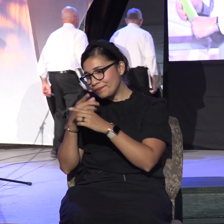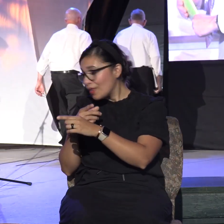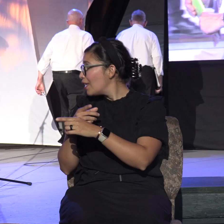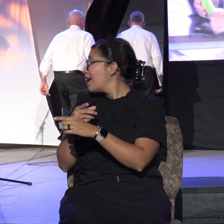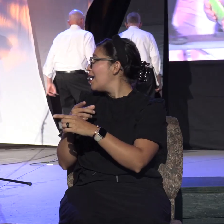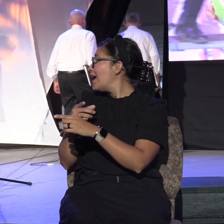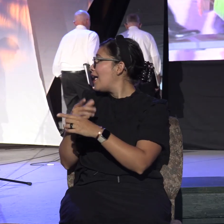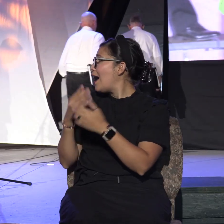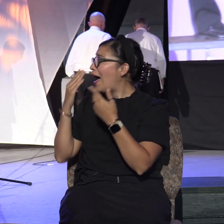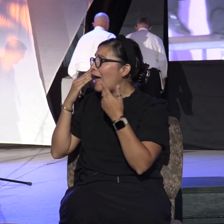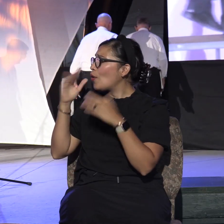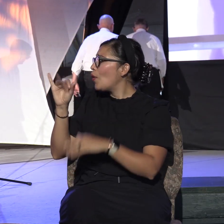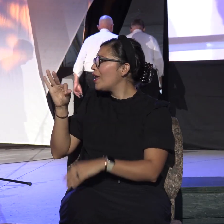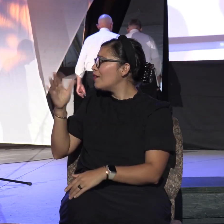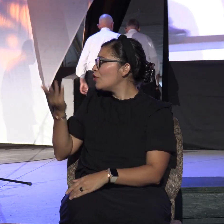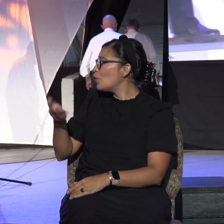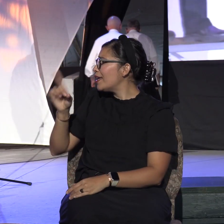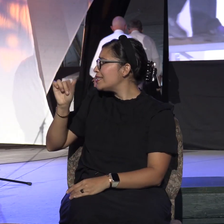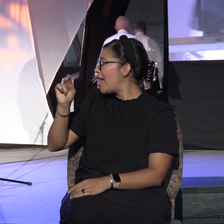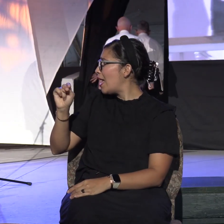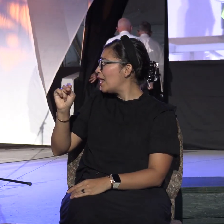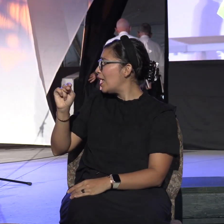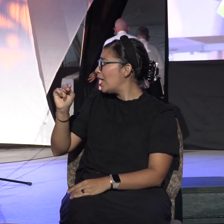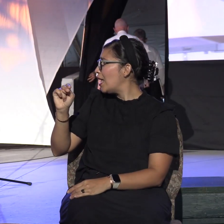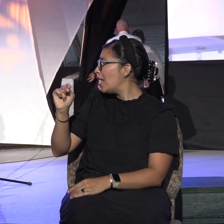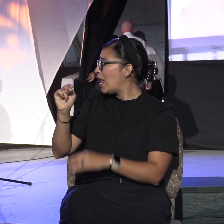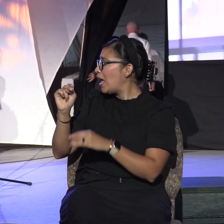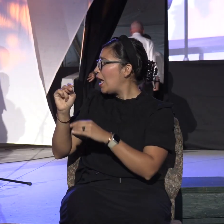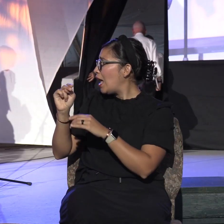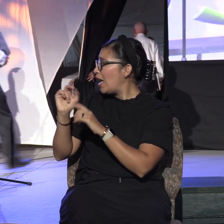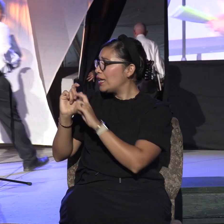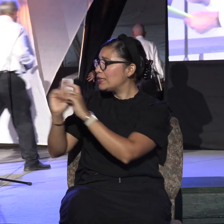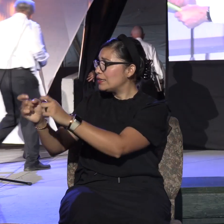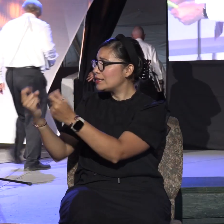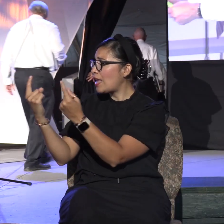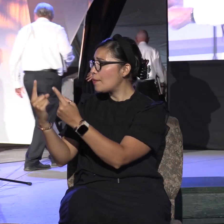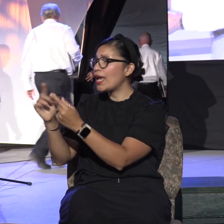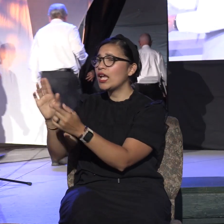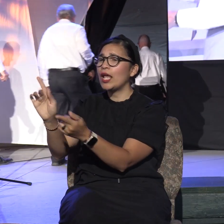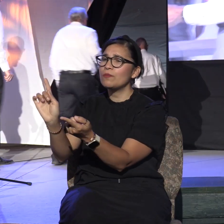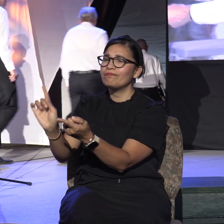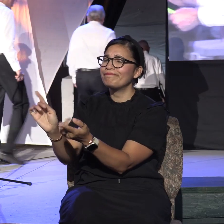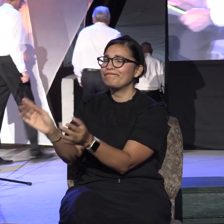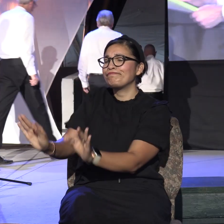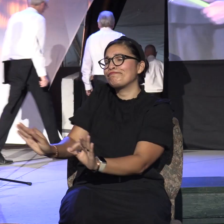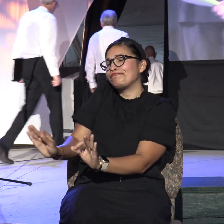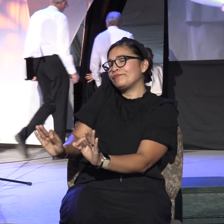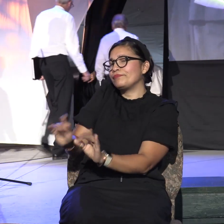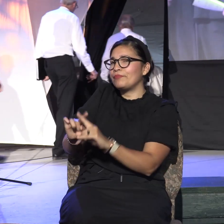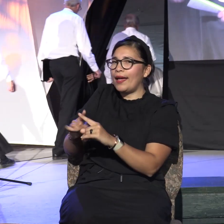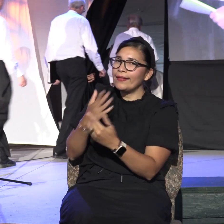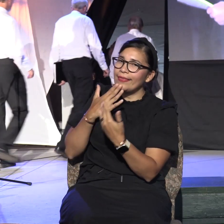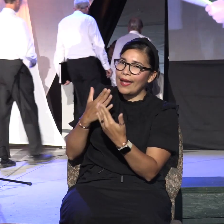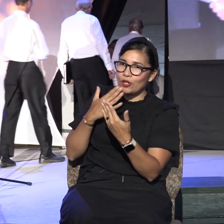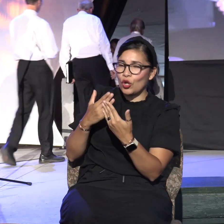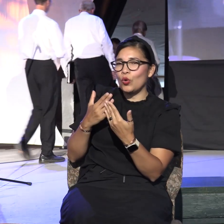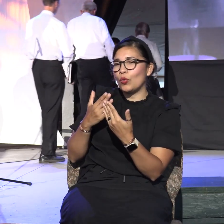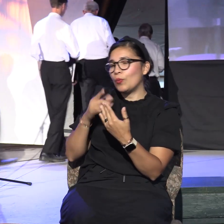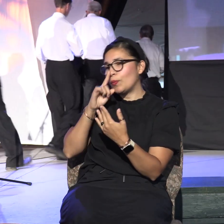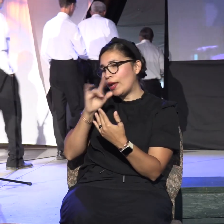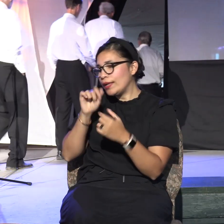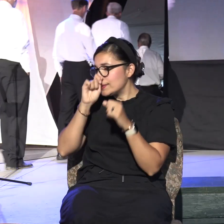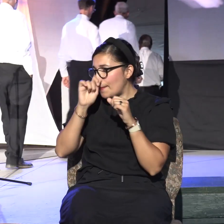you. What a blessing to be with your community, your people. I love you. And don't get too excited. It's just a